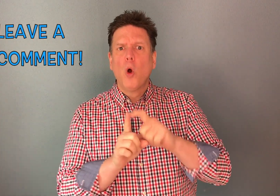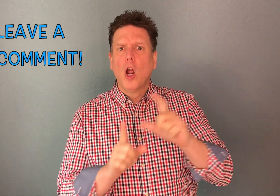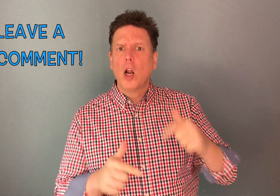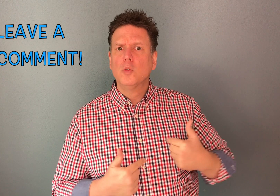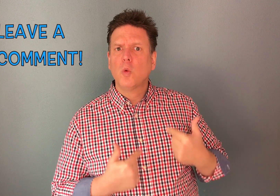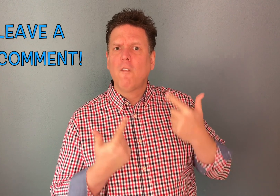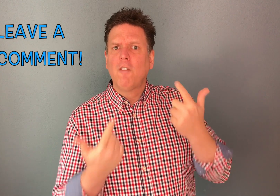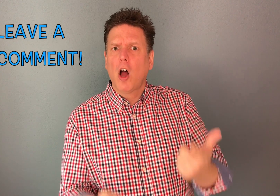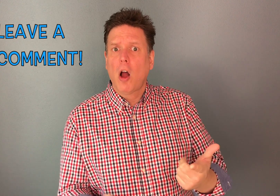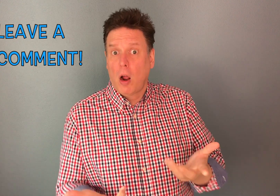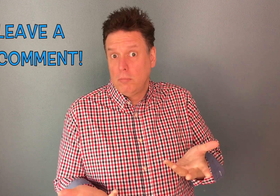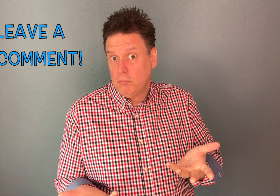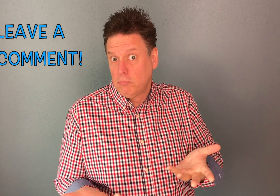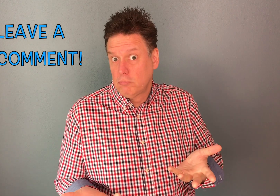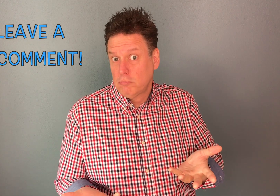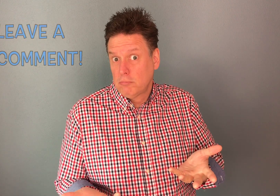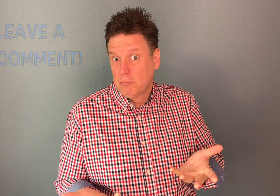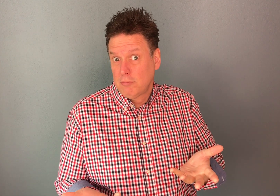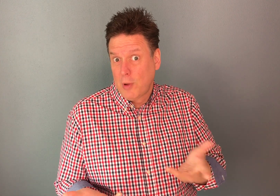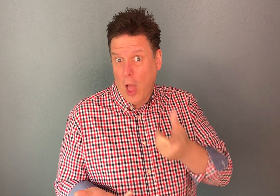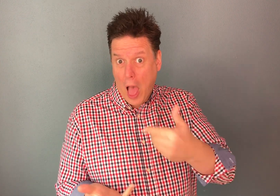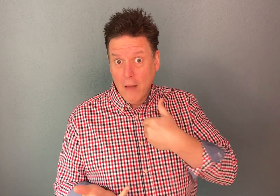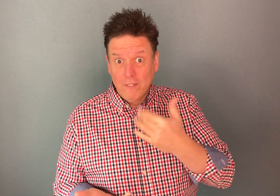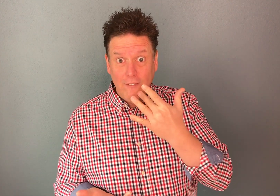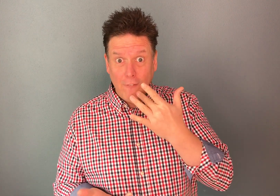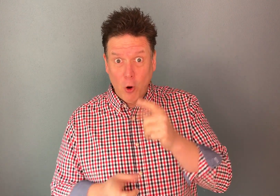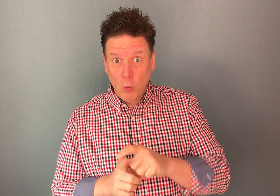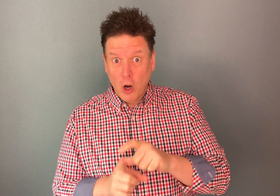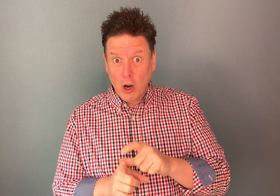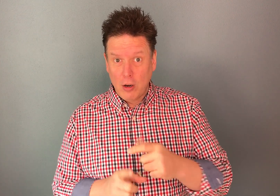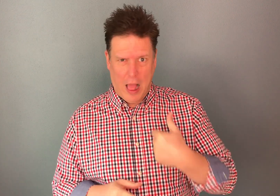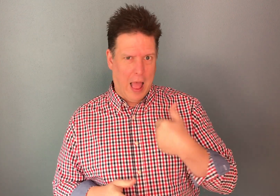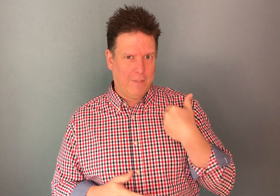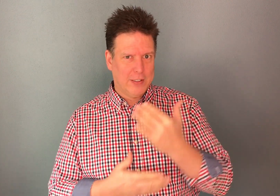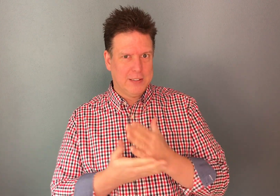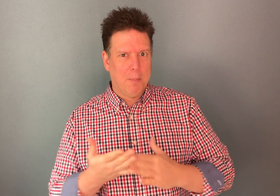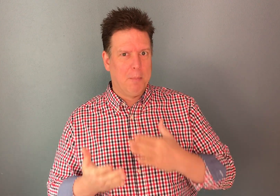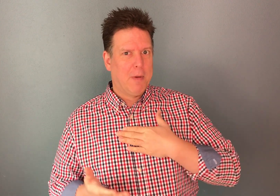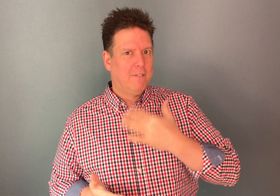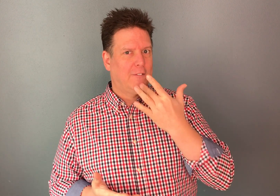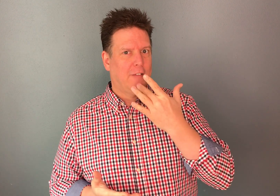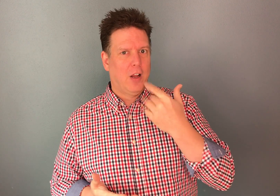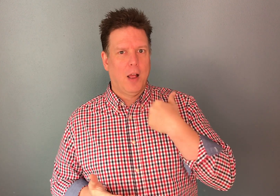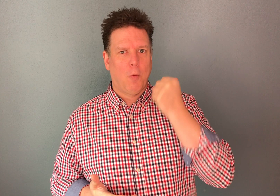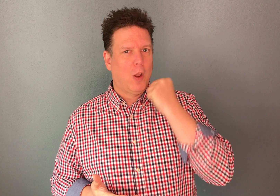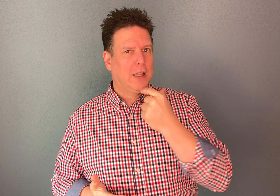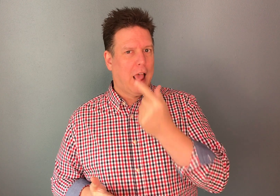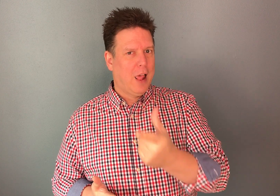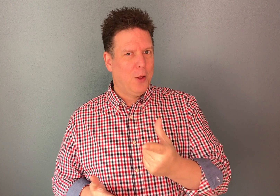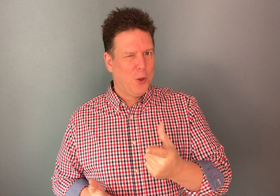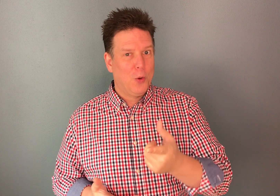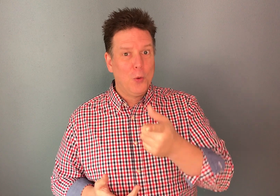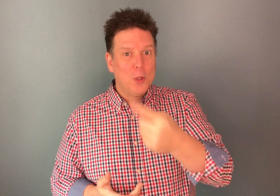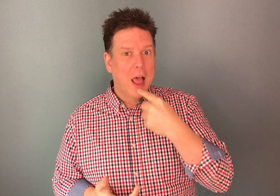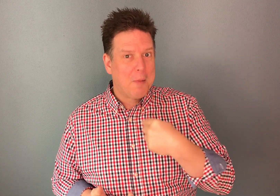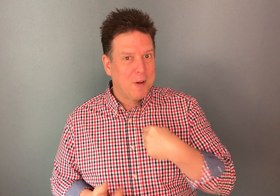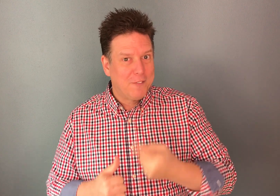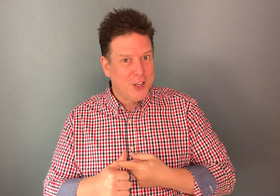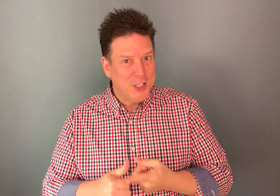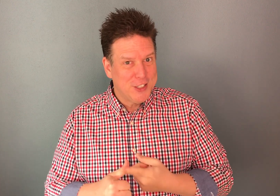What's your favorite word so far, huh? Do you have a favorite word? I have some of my favorites, but I'm not going to tell you